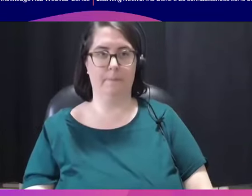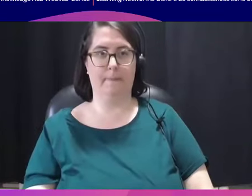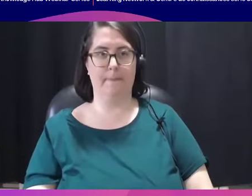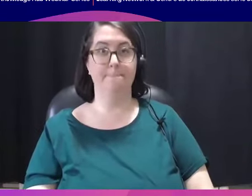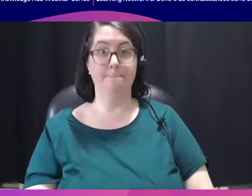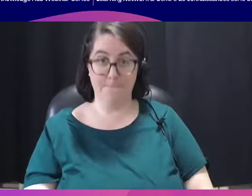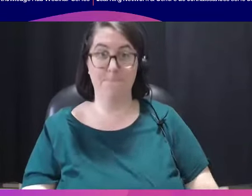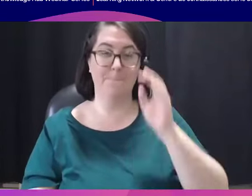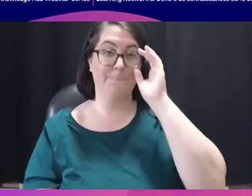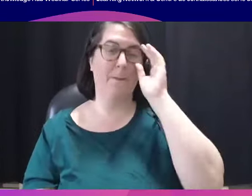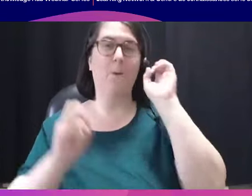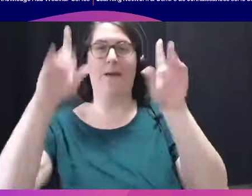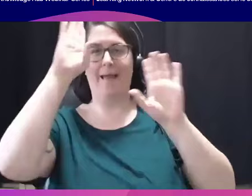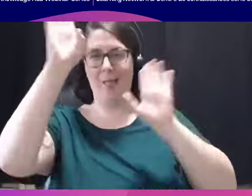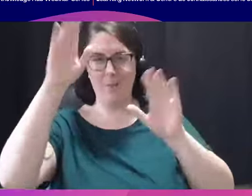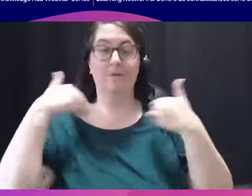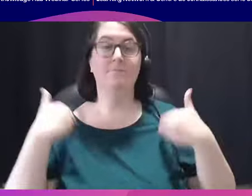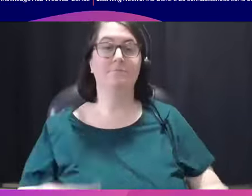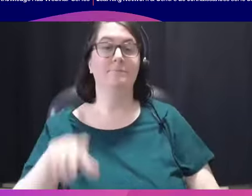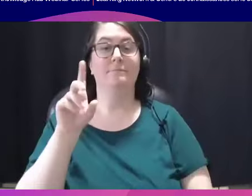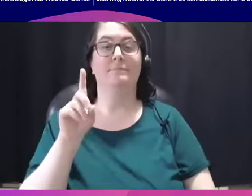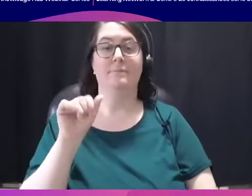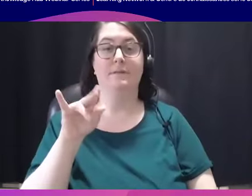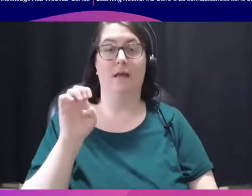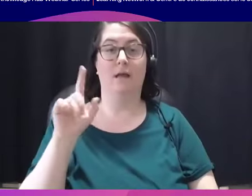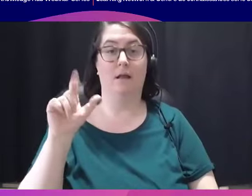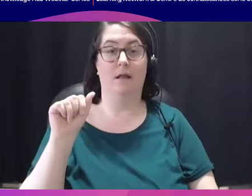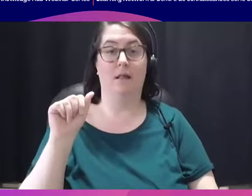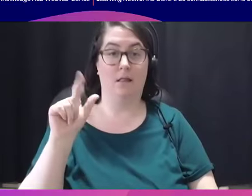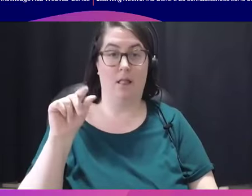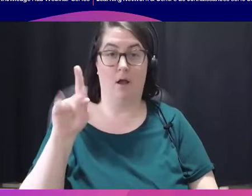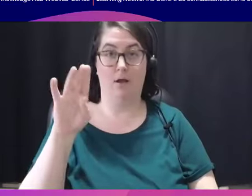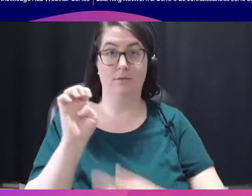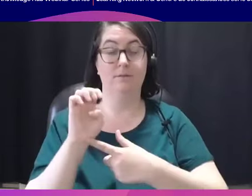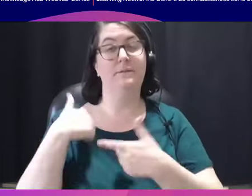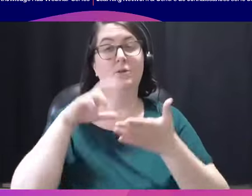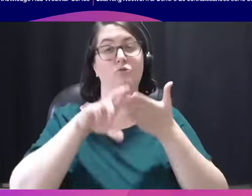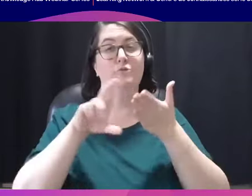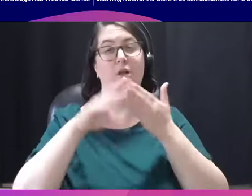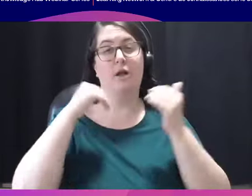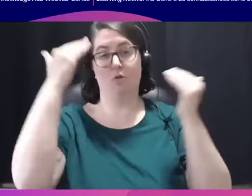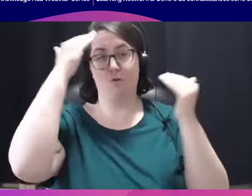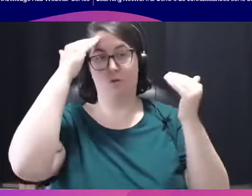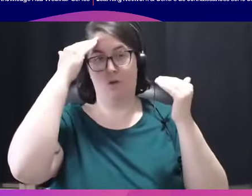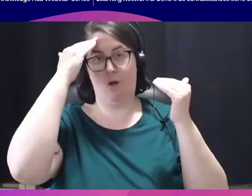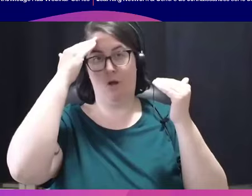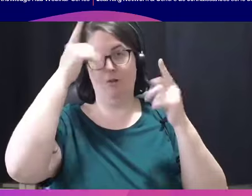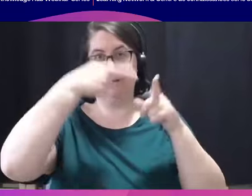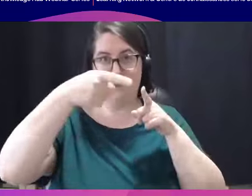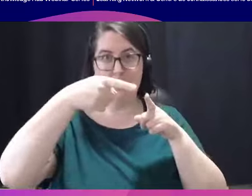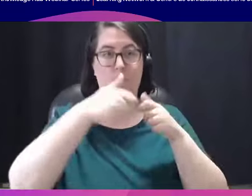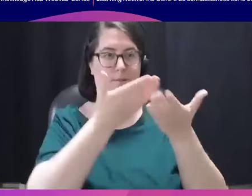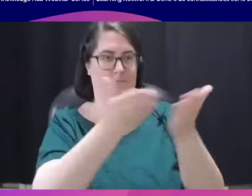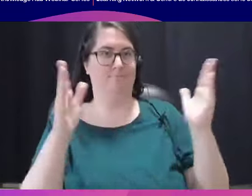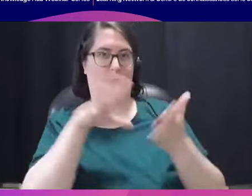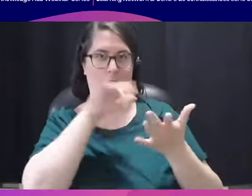Okay, so hello, my name is Diane Lalonde, and I am the Research and Knowledge Mobilization Specialist with the Learning